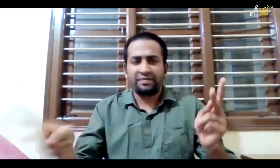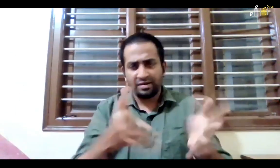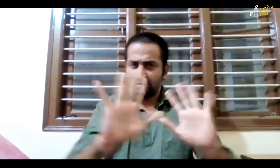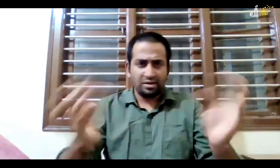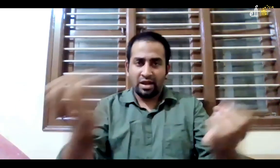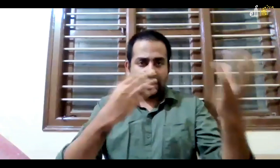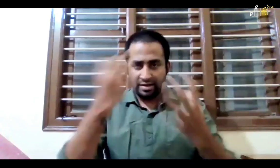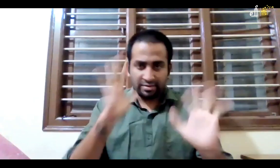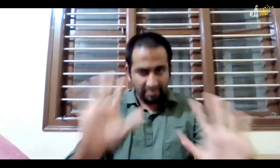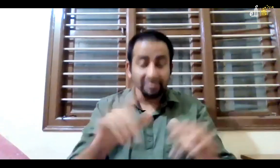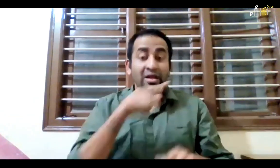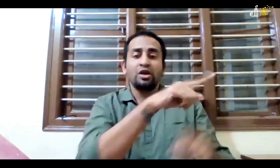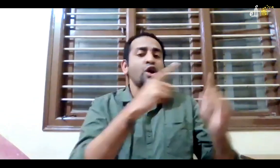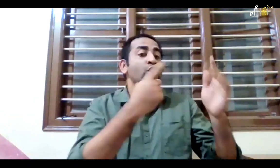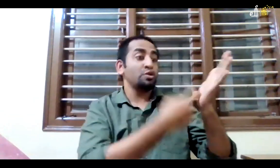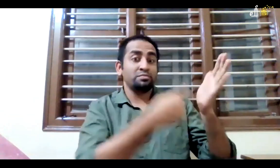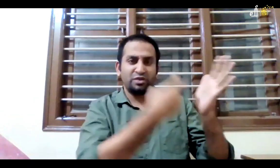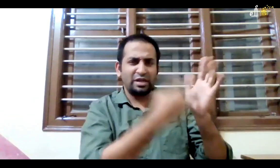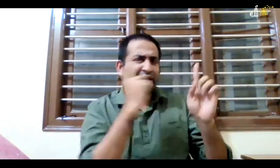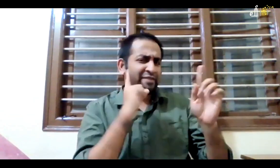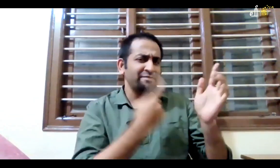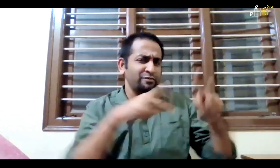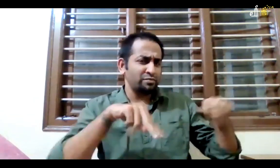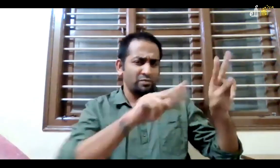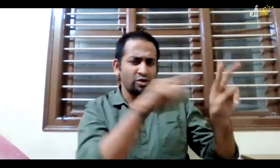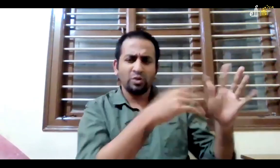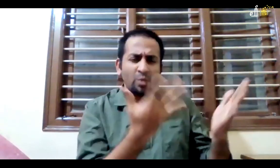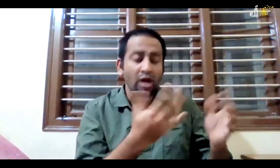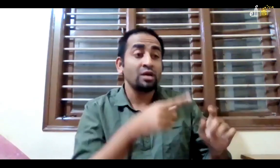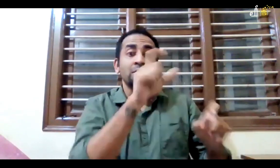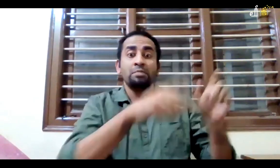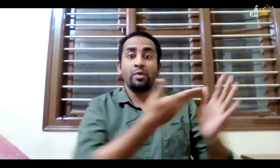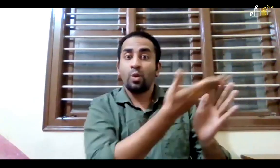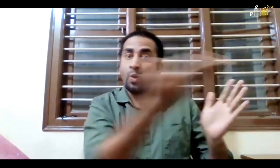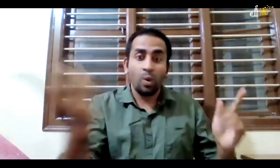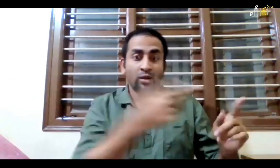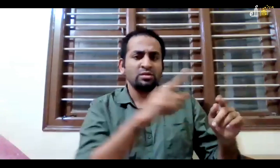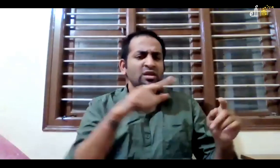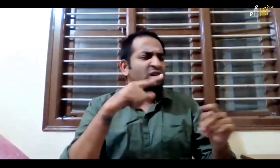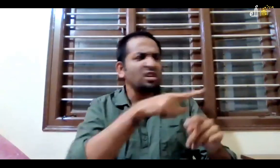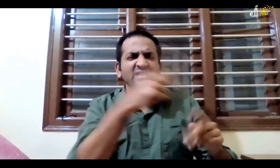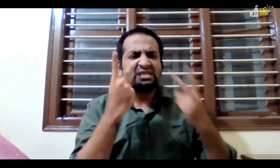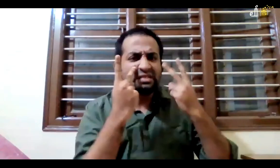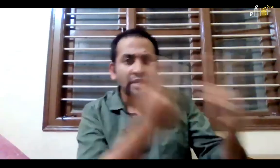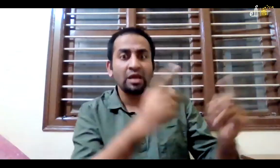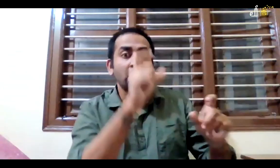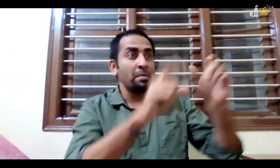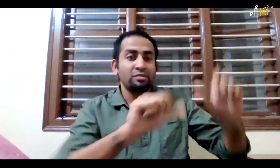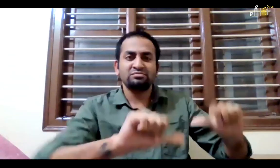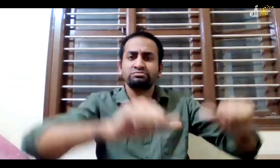Right. I see different answers. Great inputs. Okay, so deaf role model is basically,